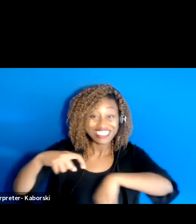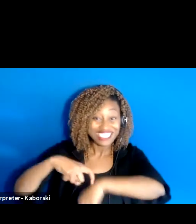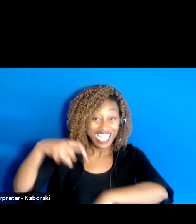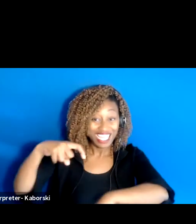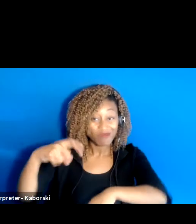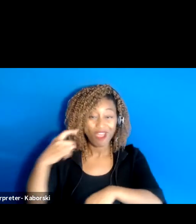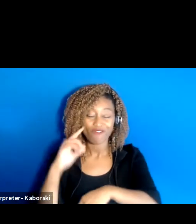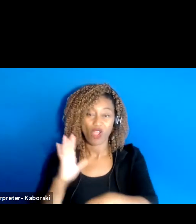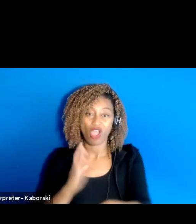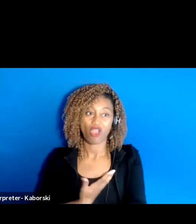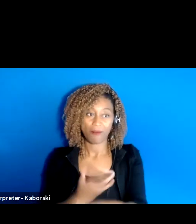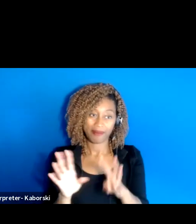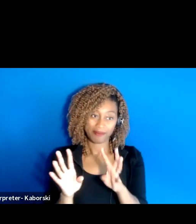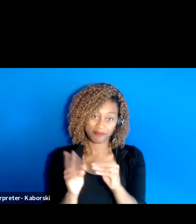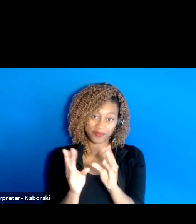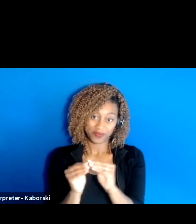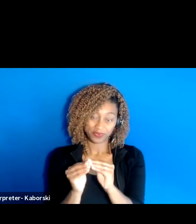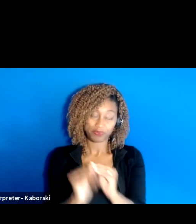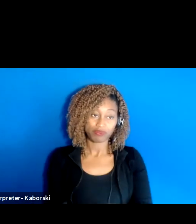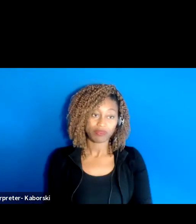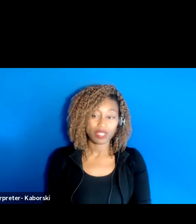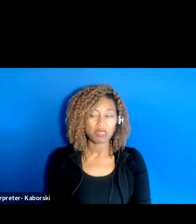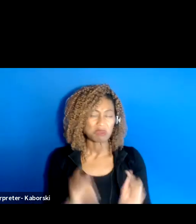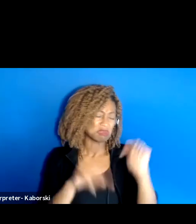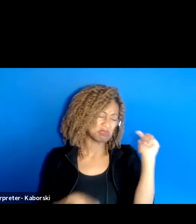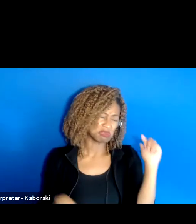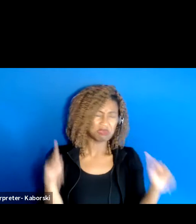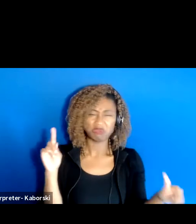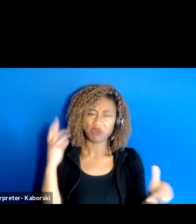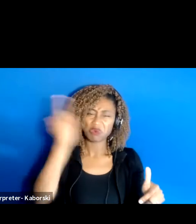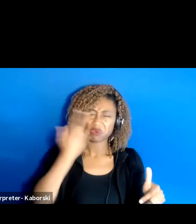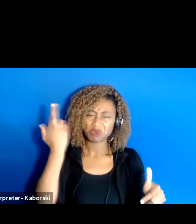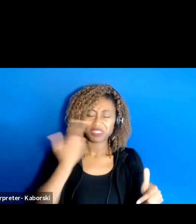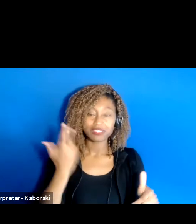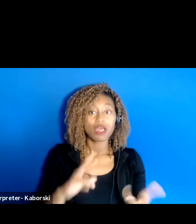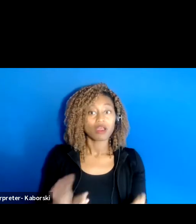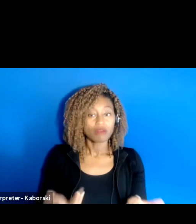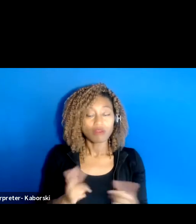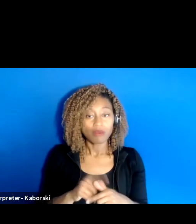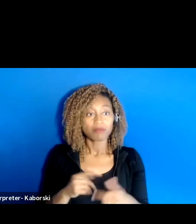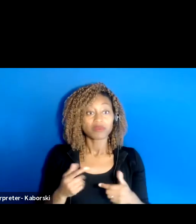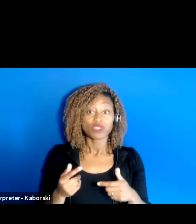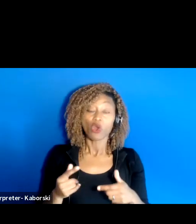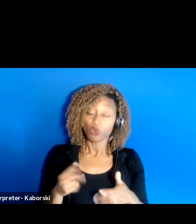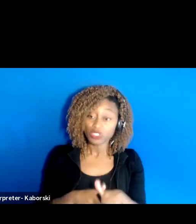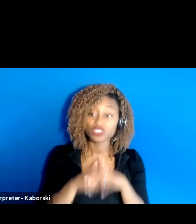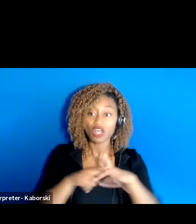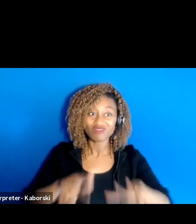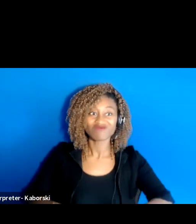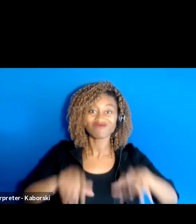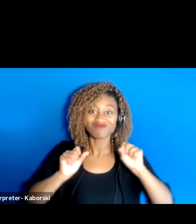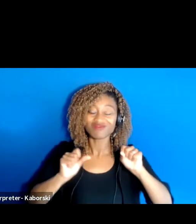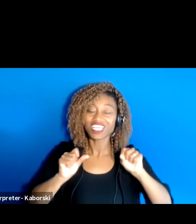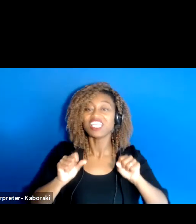of our meetings and things like that. So we started conducting virtual town halls during the